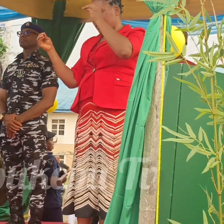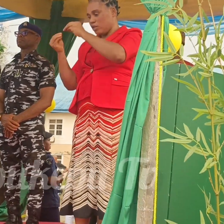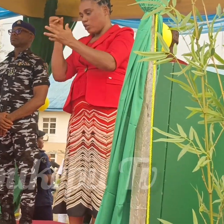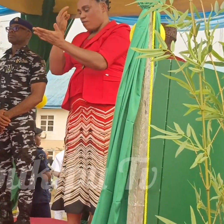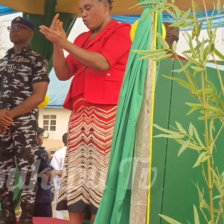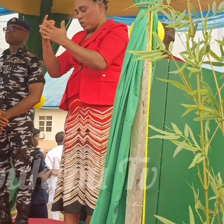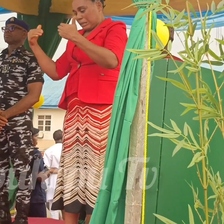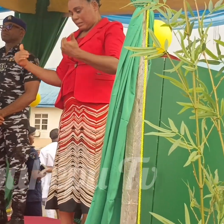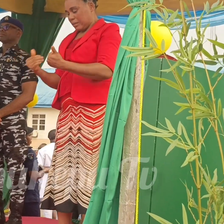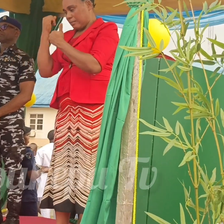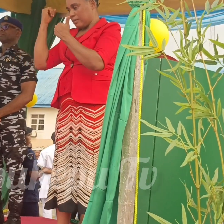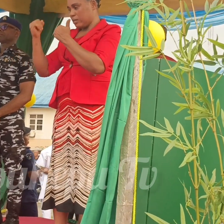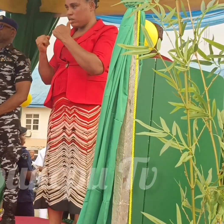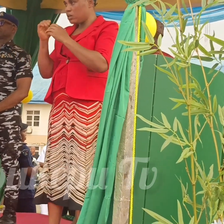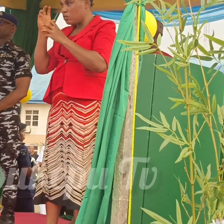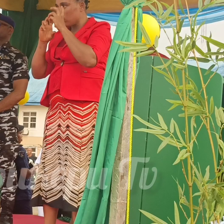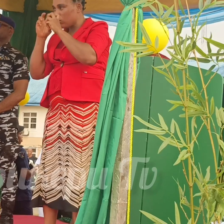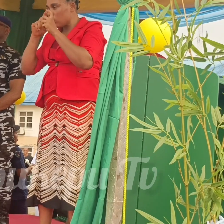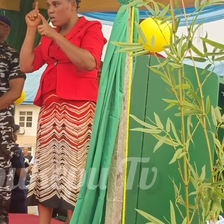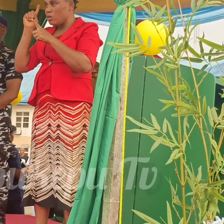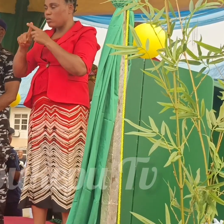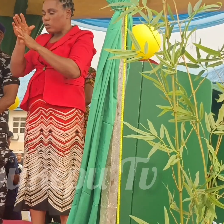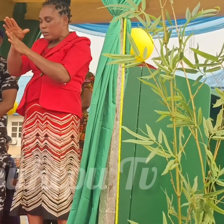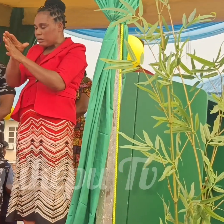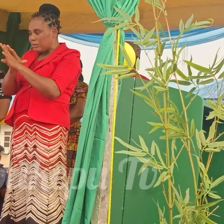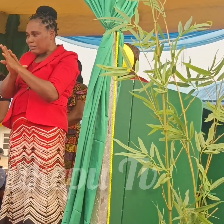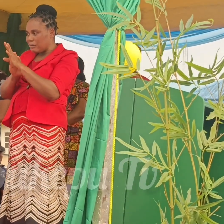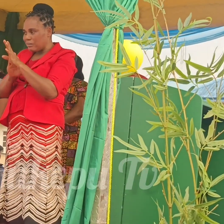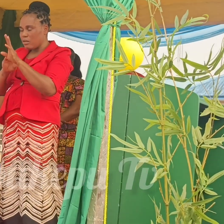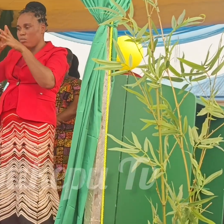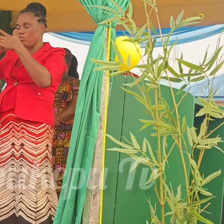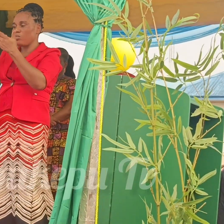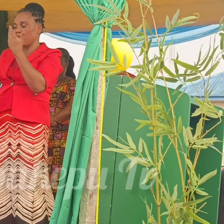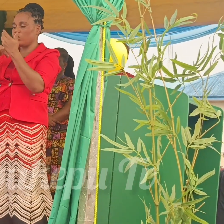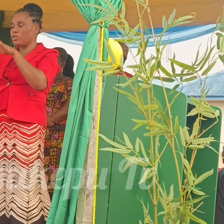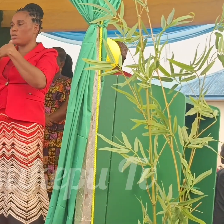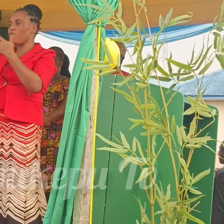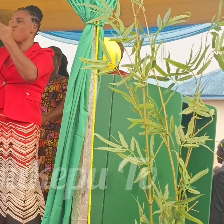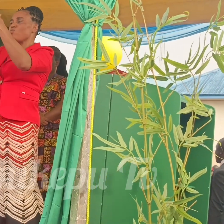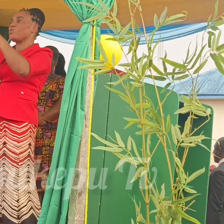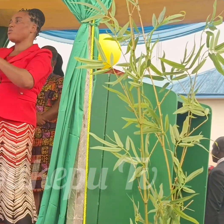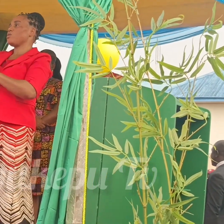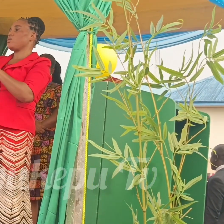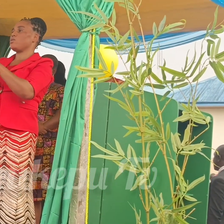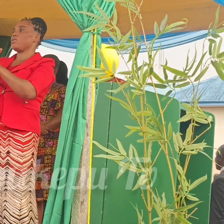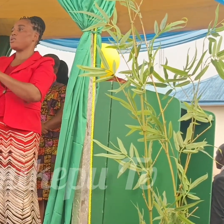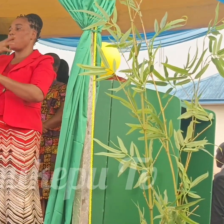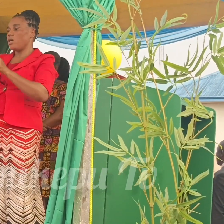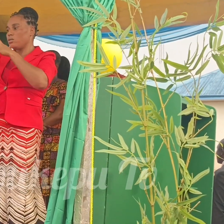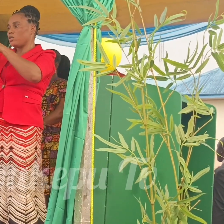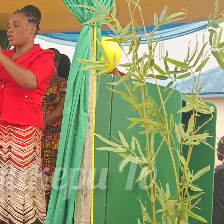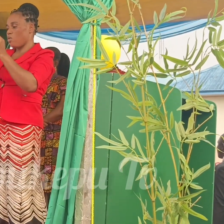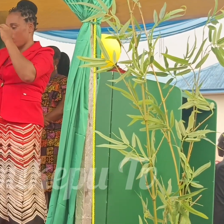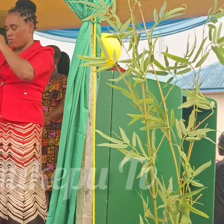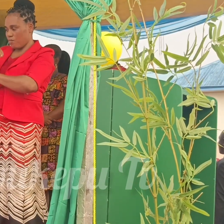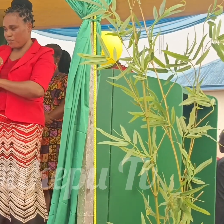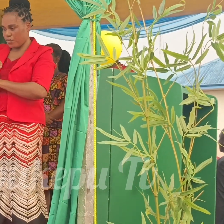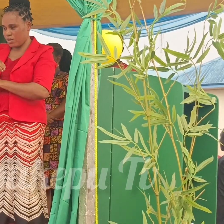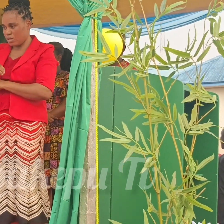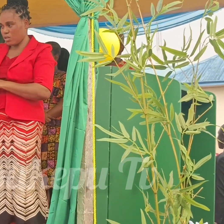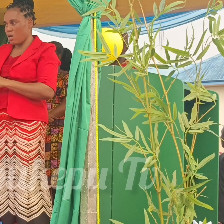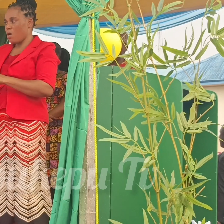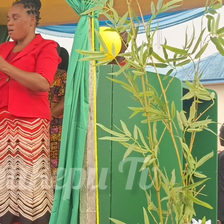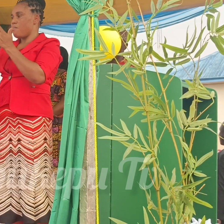funding challenges conspired to delay project delivery for close to 10 years. An assumption of office,